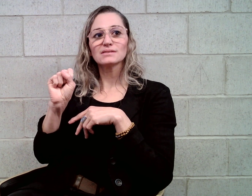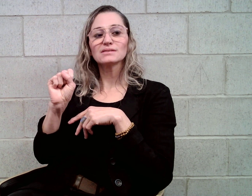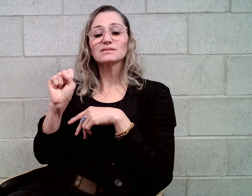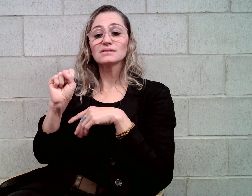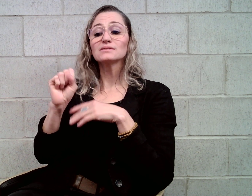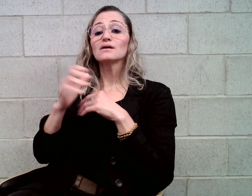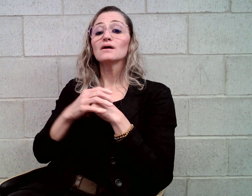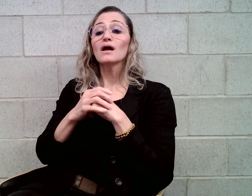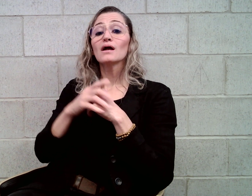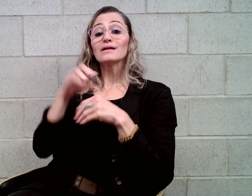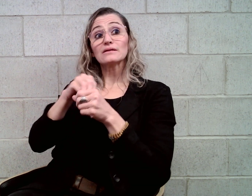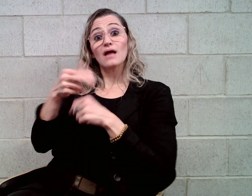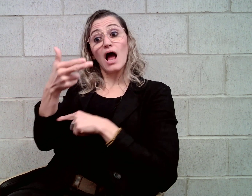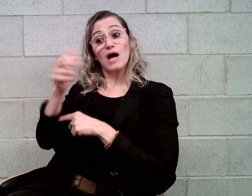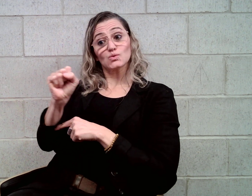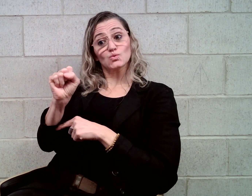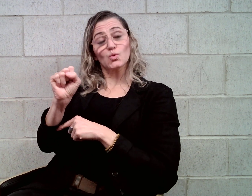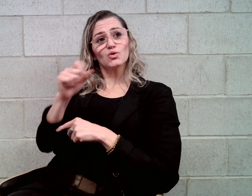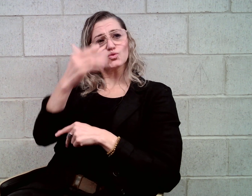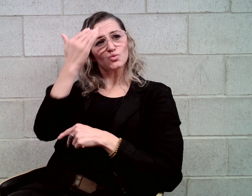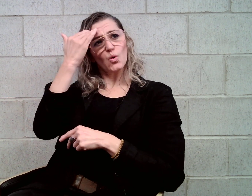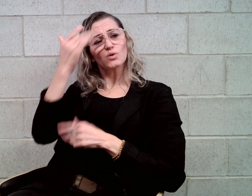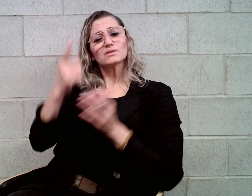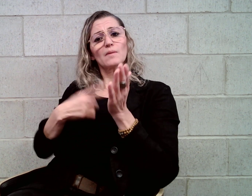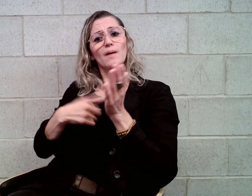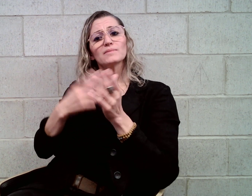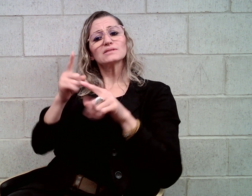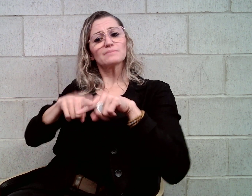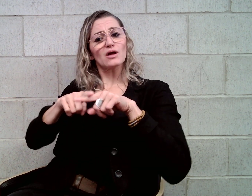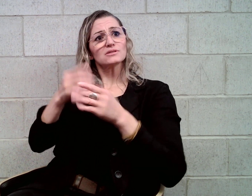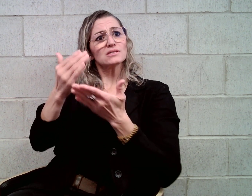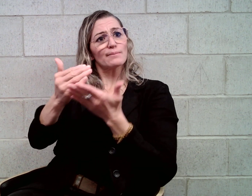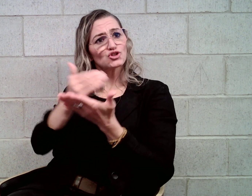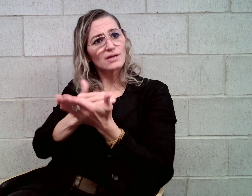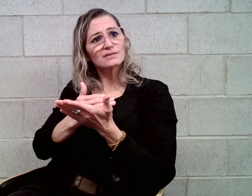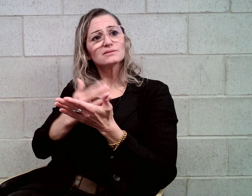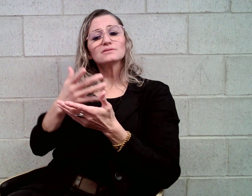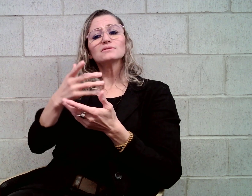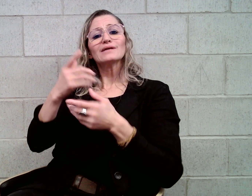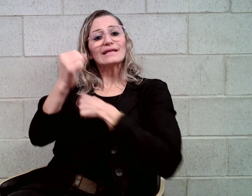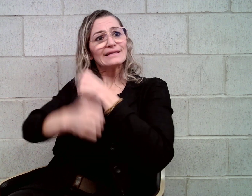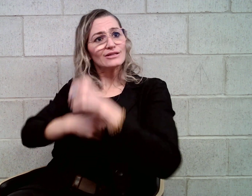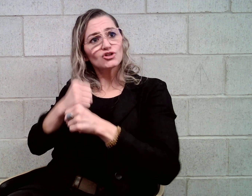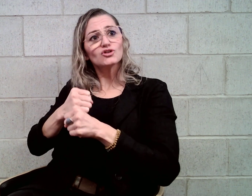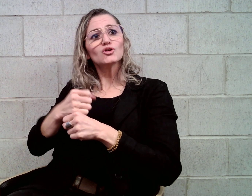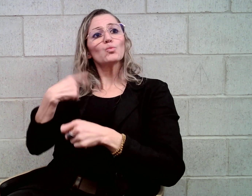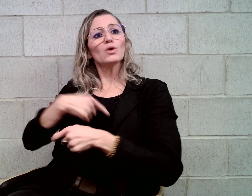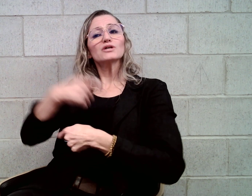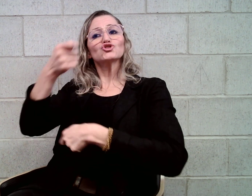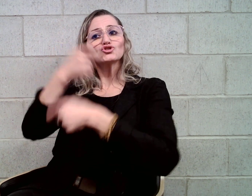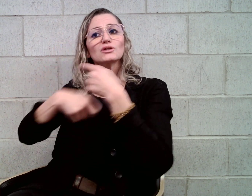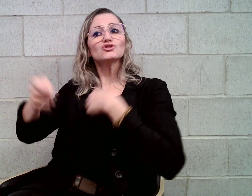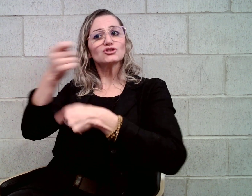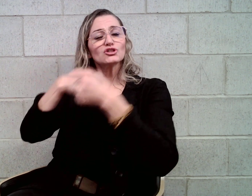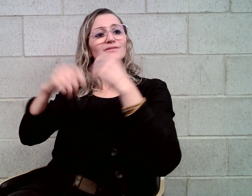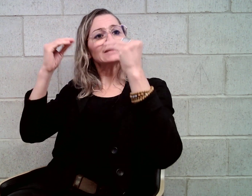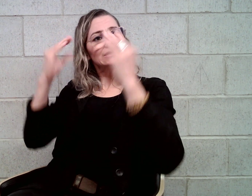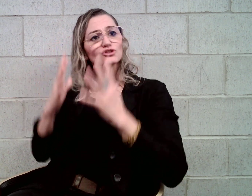Paulette Hubbs was her name, and I remember her well in high school. Much depends, of course, on